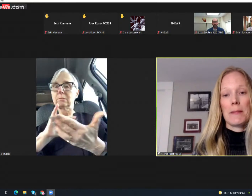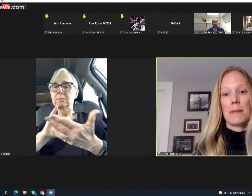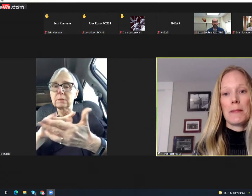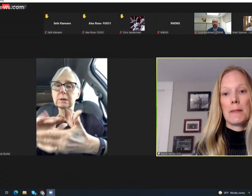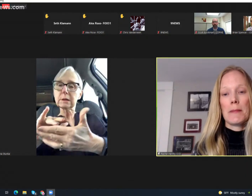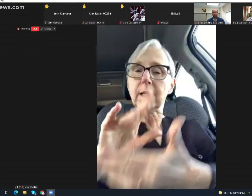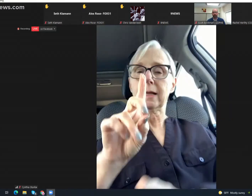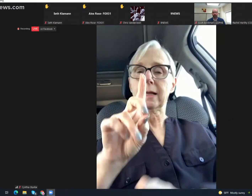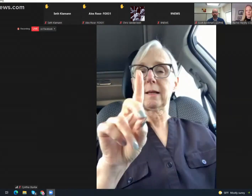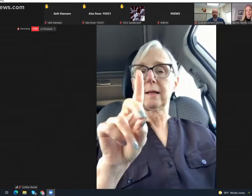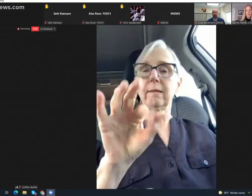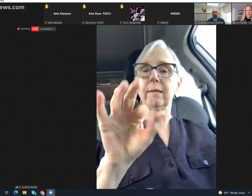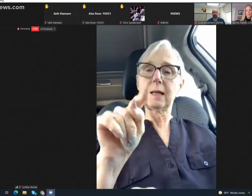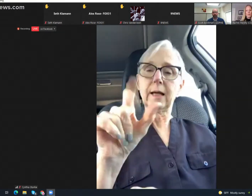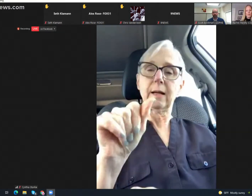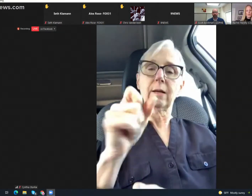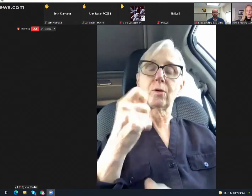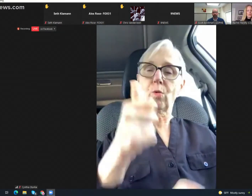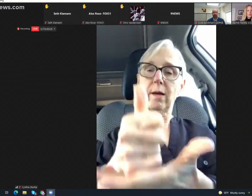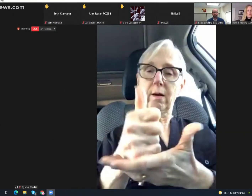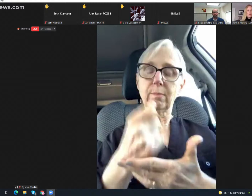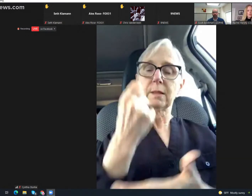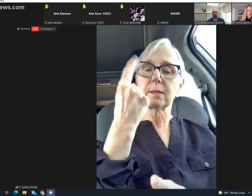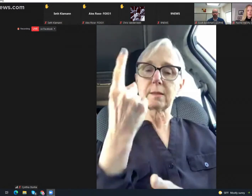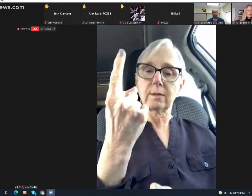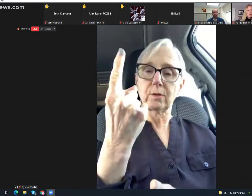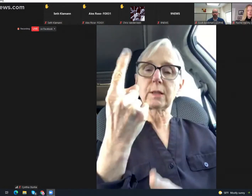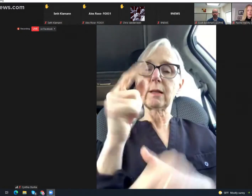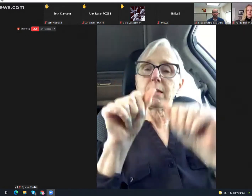are. All right, let's go back to Seth.